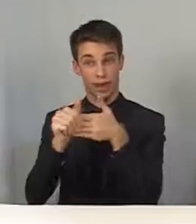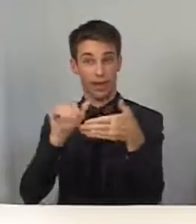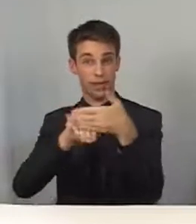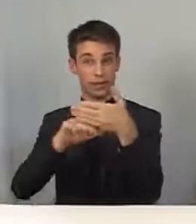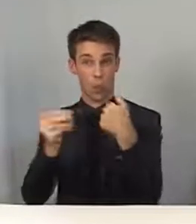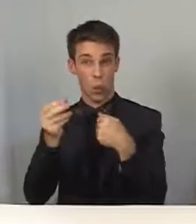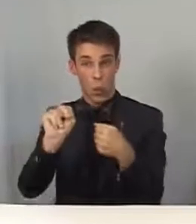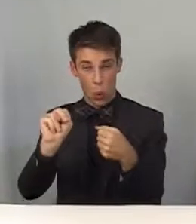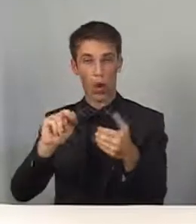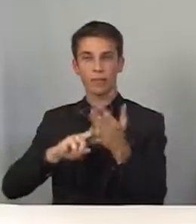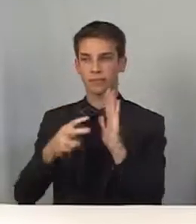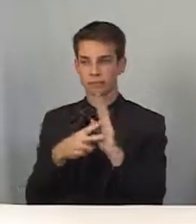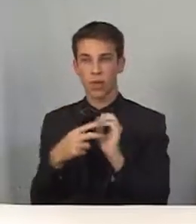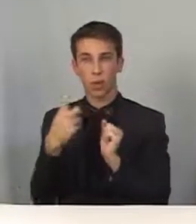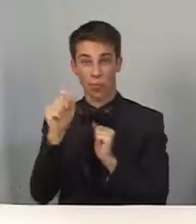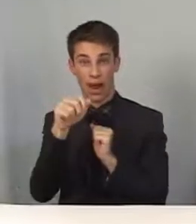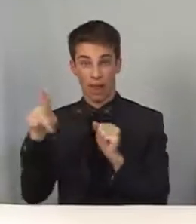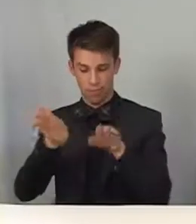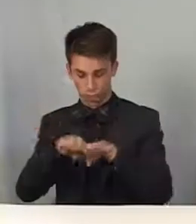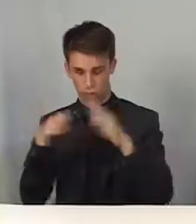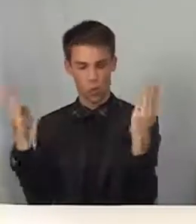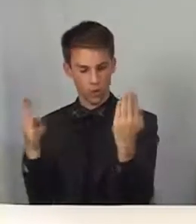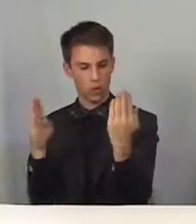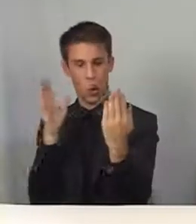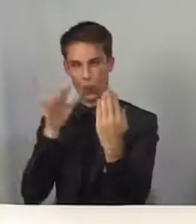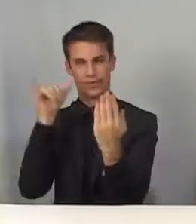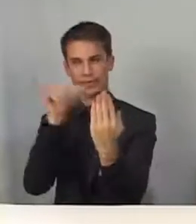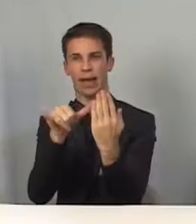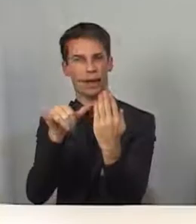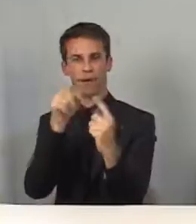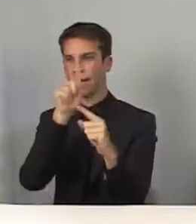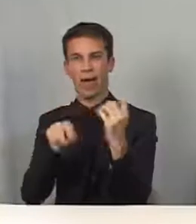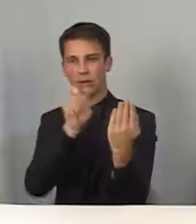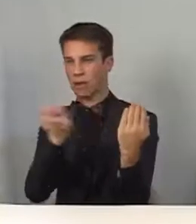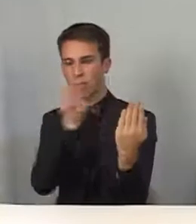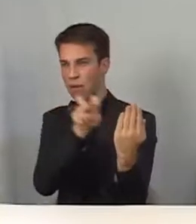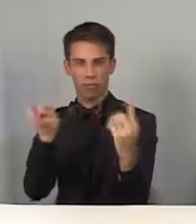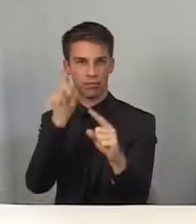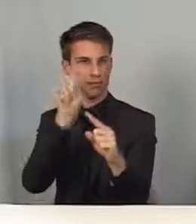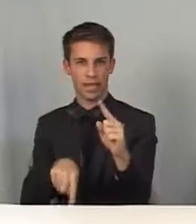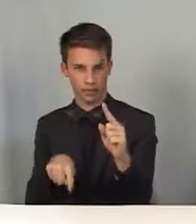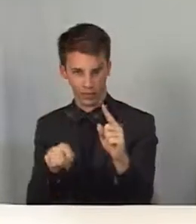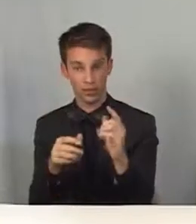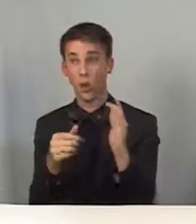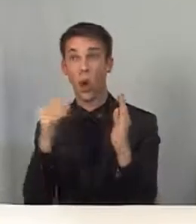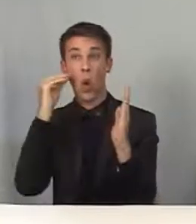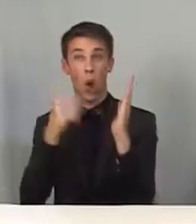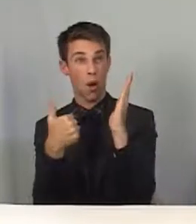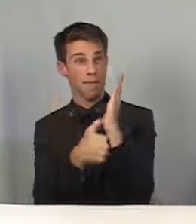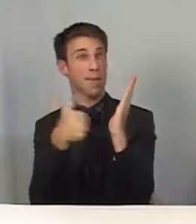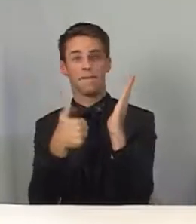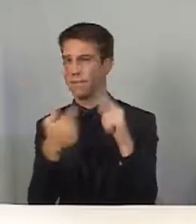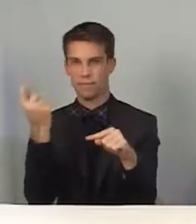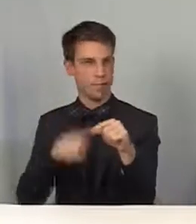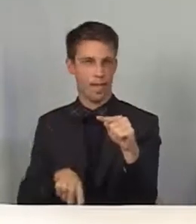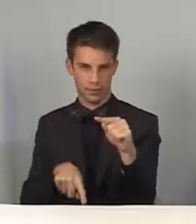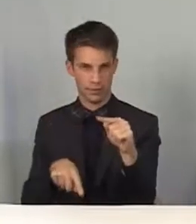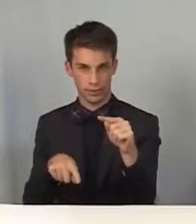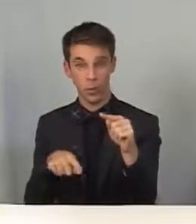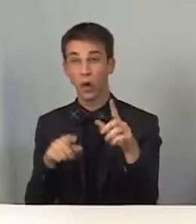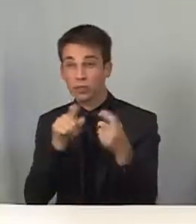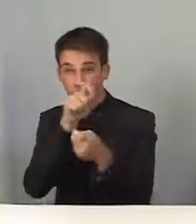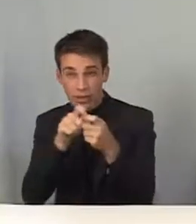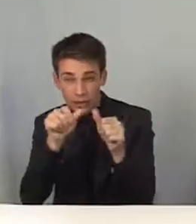stay on one app by disabling the home button or even restricting touch input on certain areas of the screen.